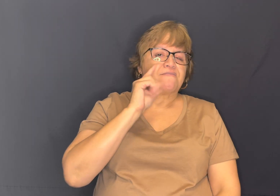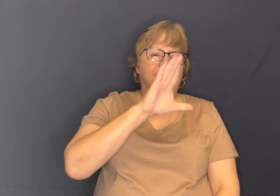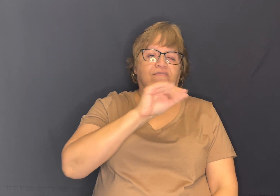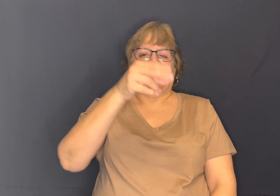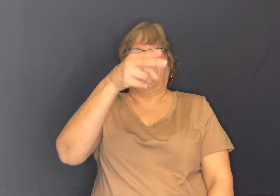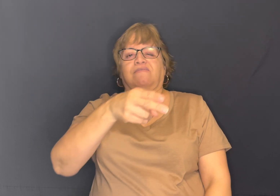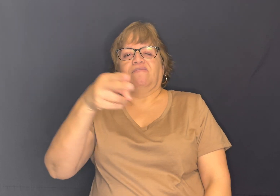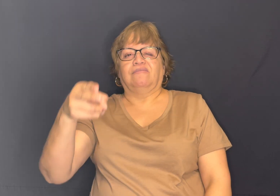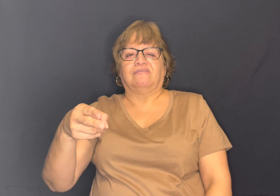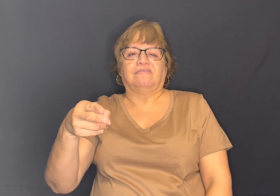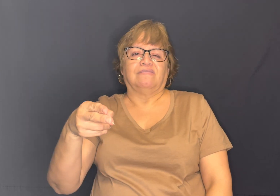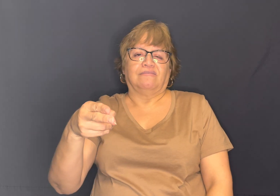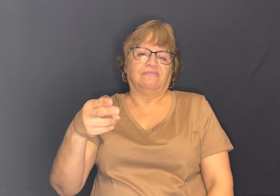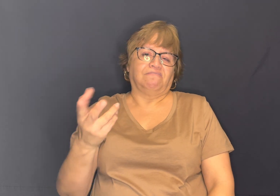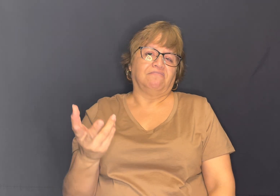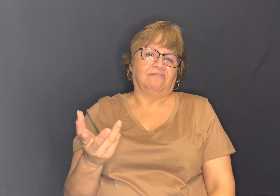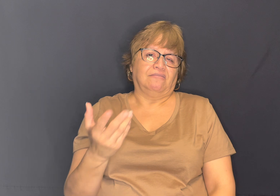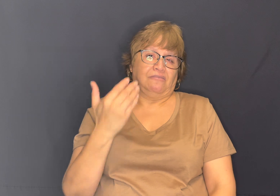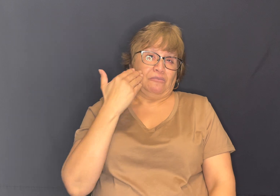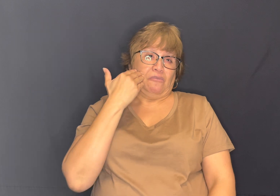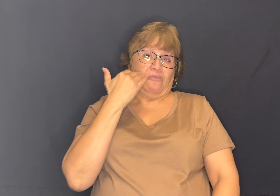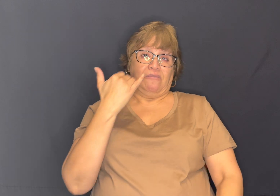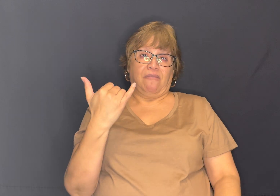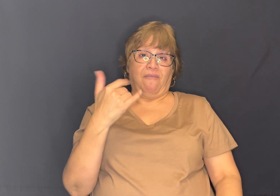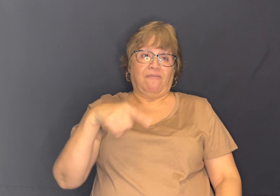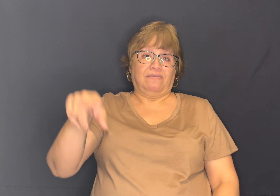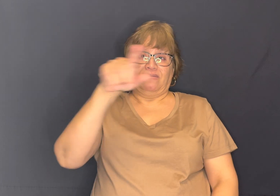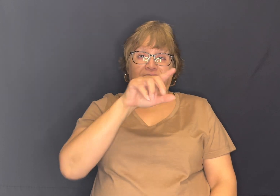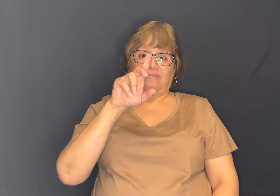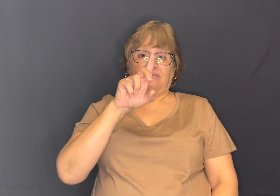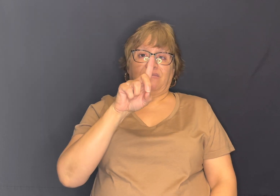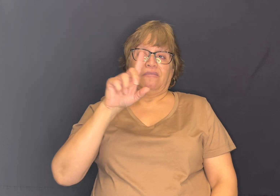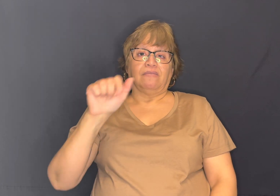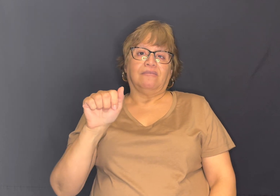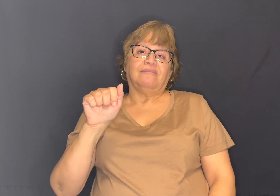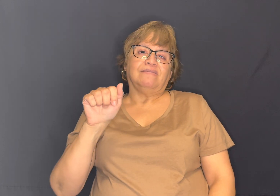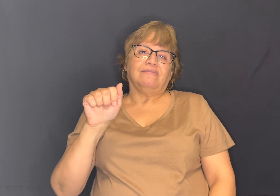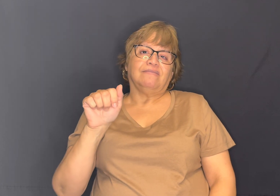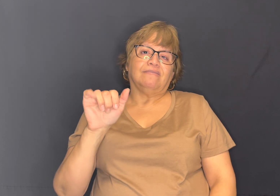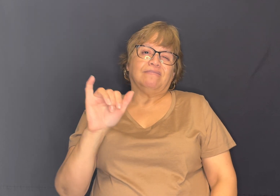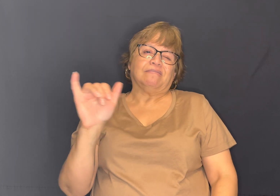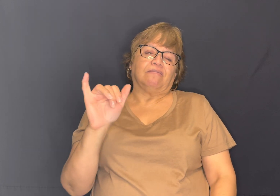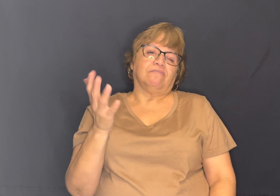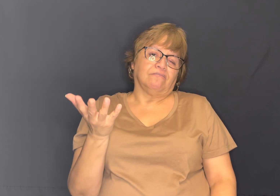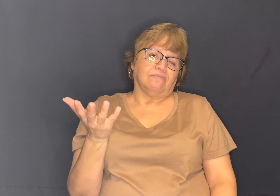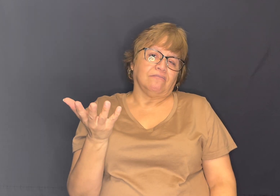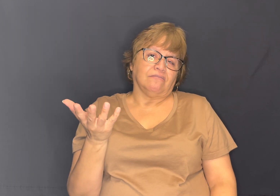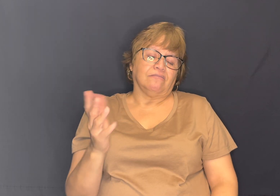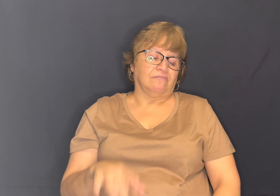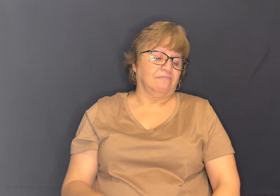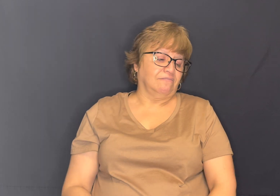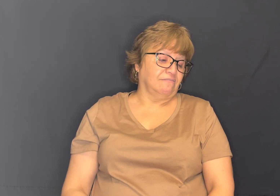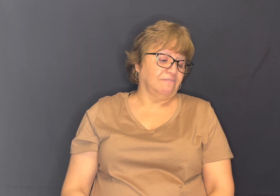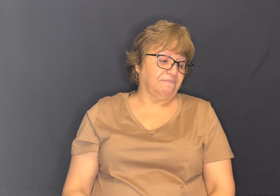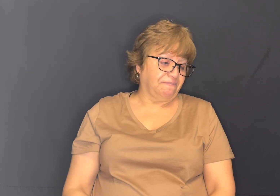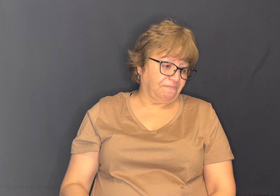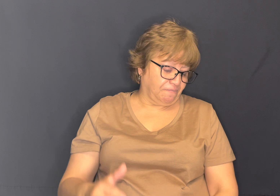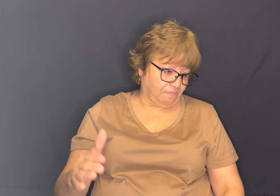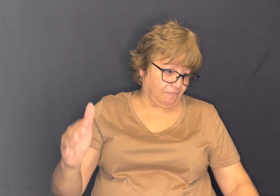But people prefer to be called deaf or hard of hearing. Okay? Because hearing impaired